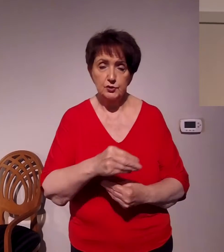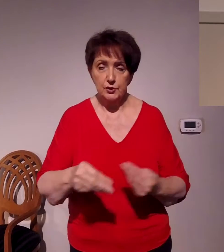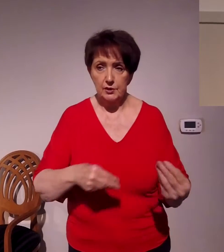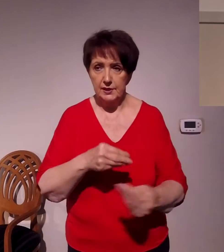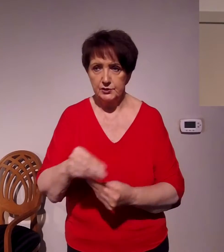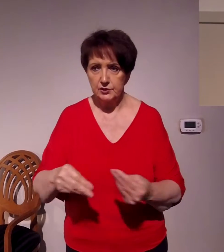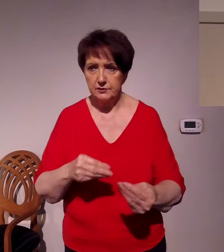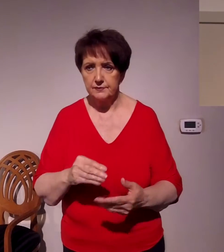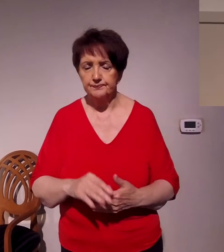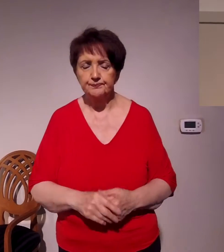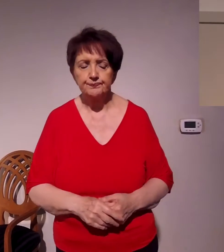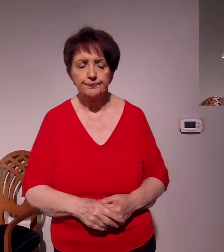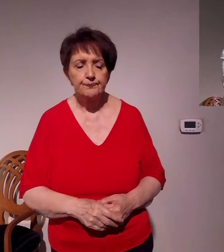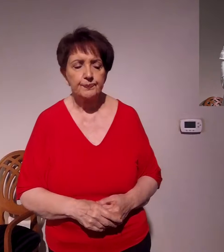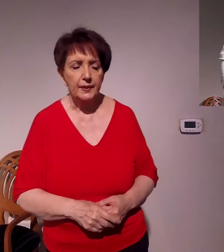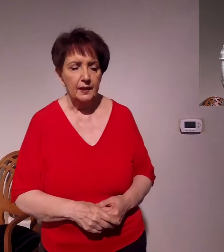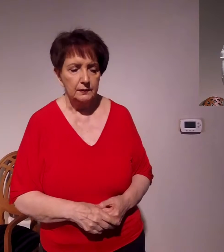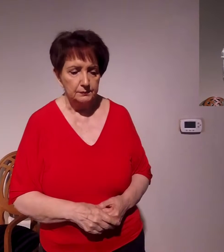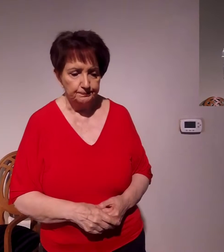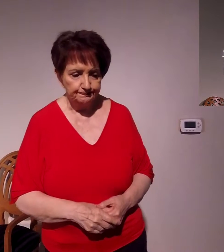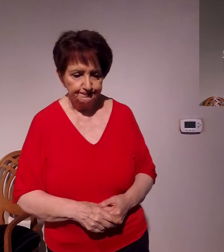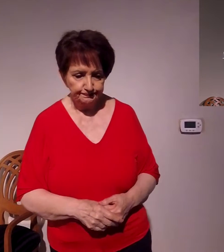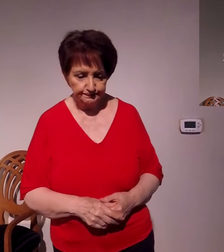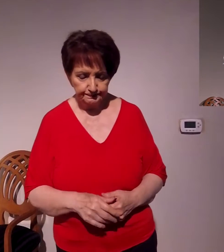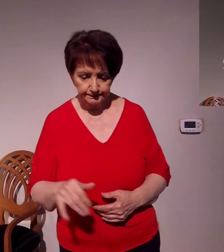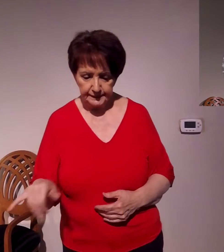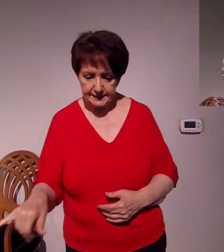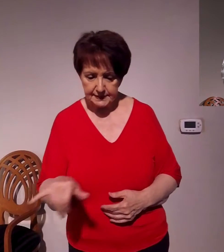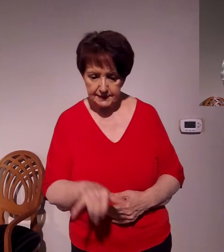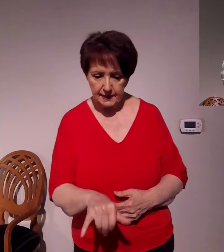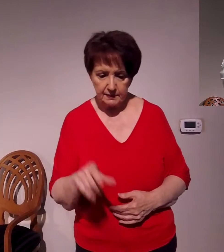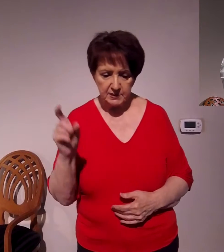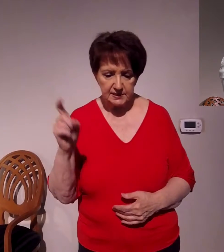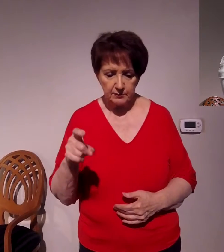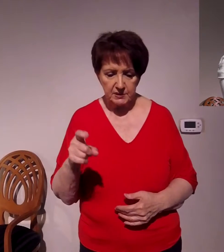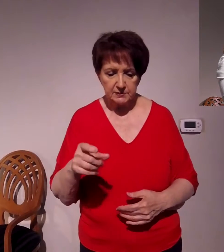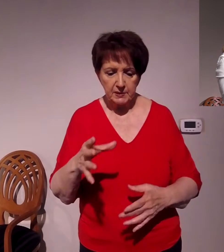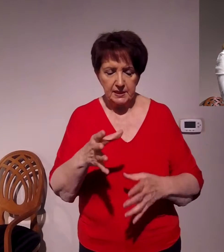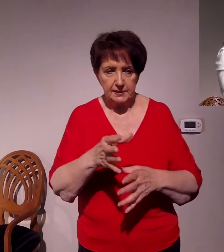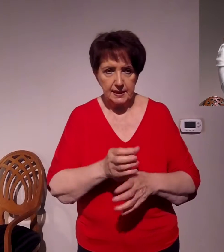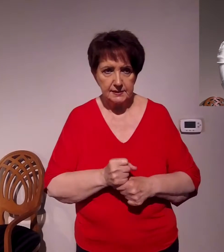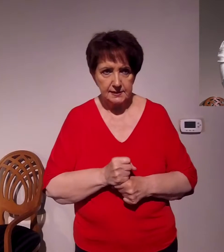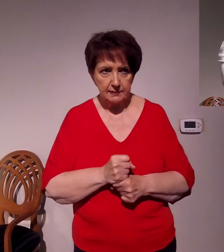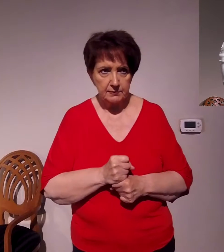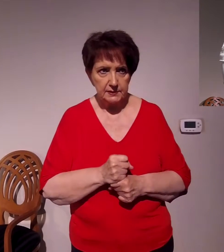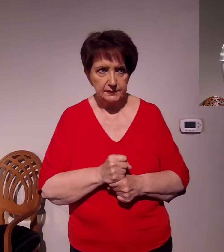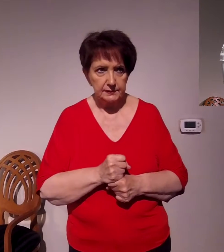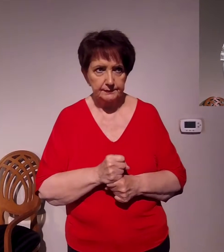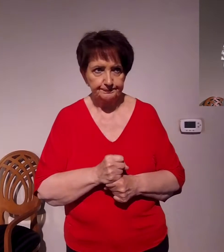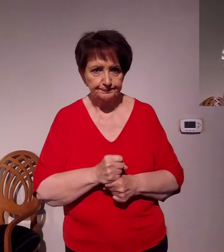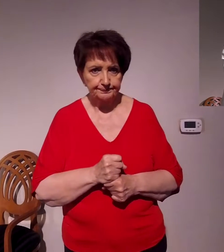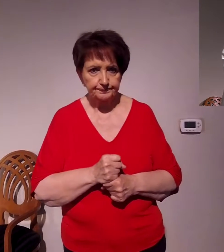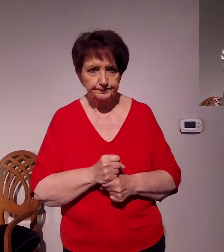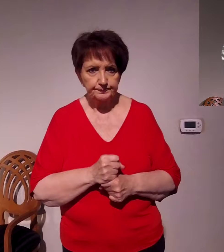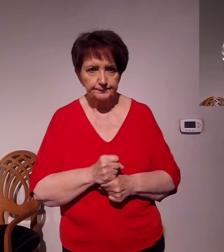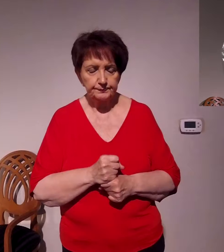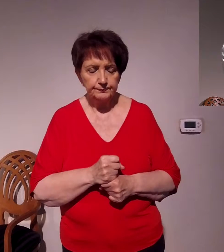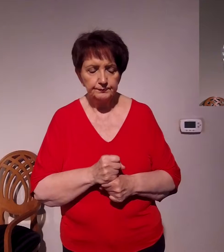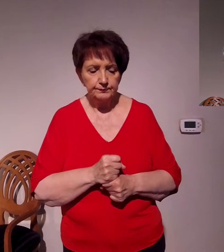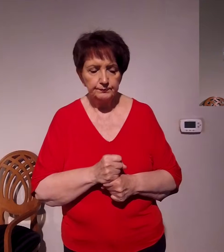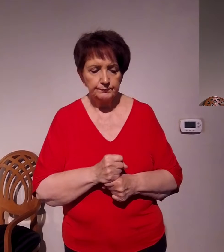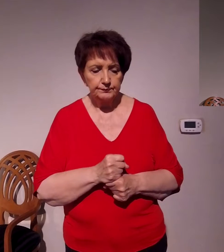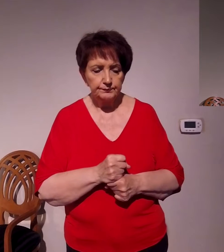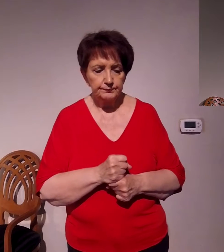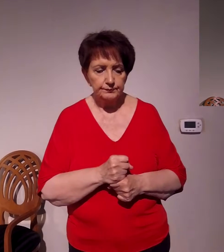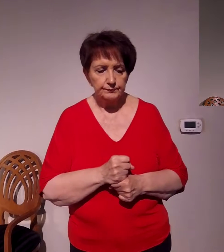with this. He says, just as there must be an intake, or